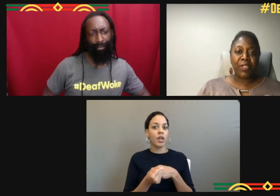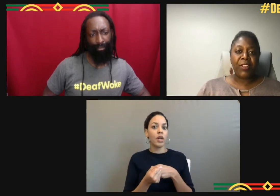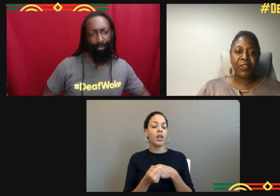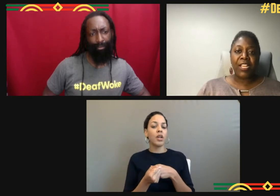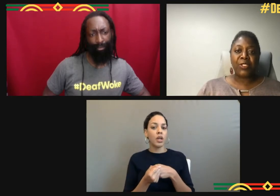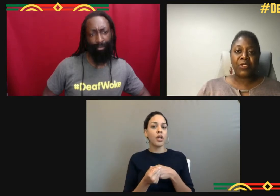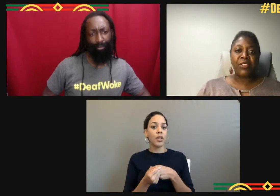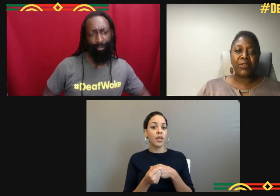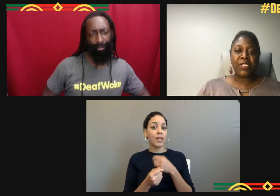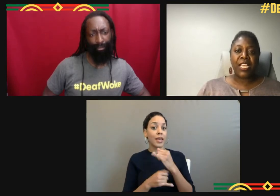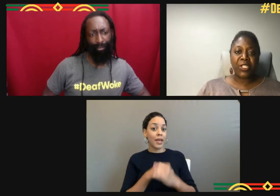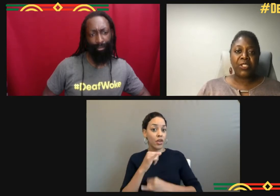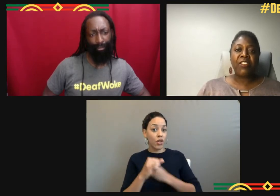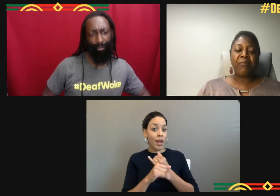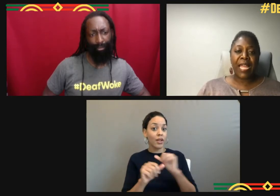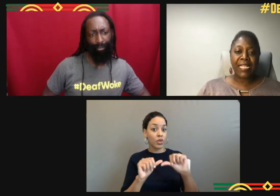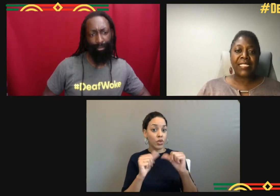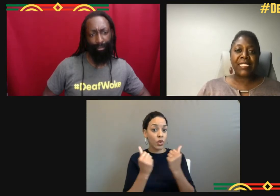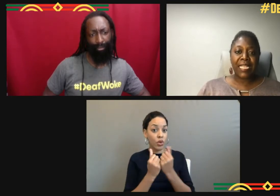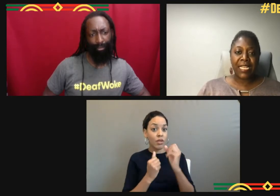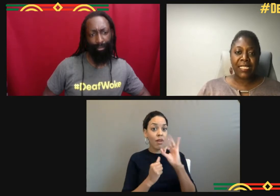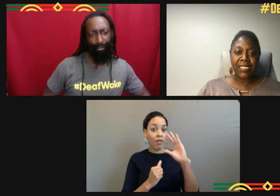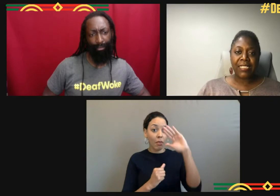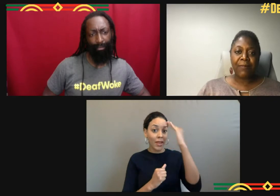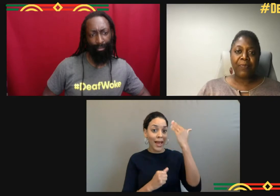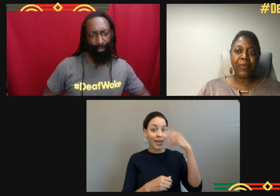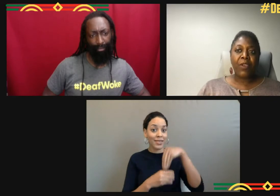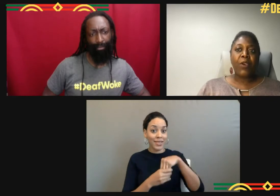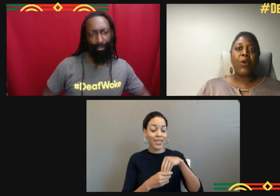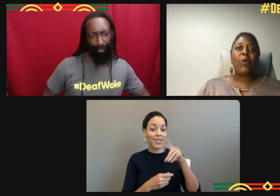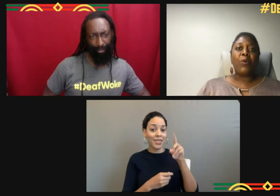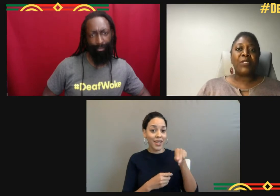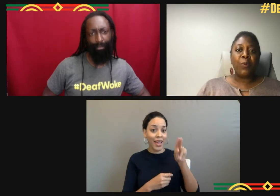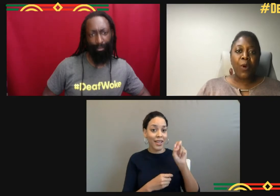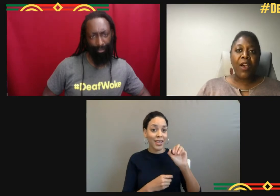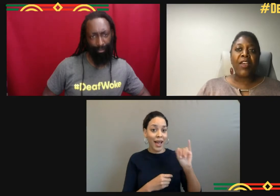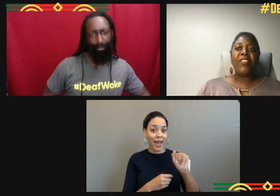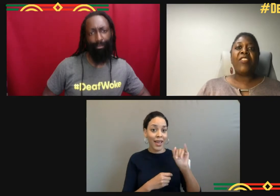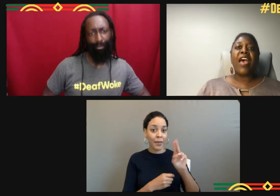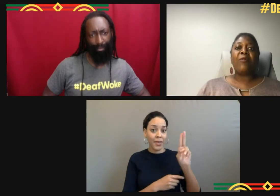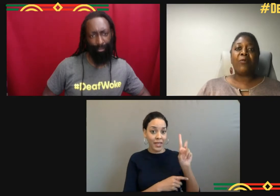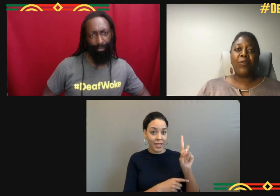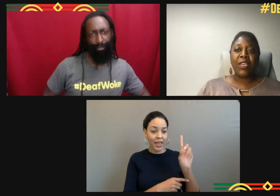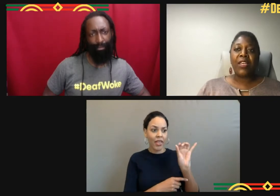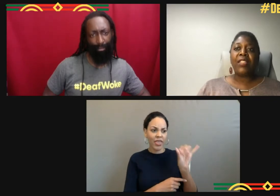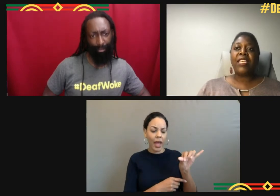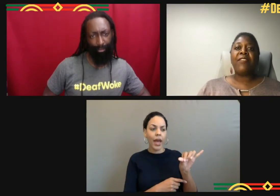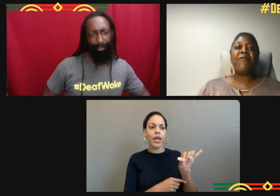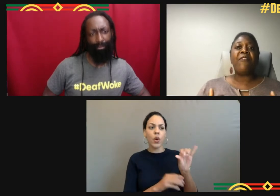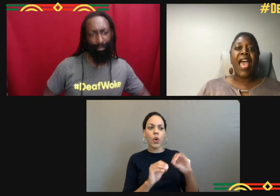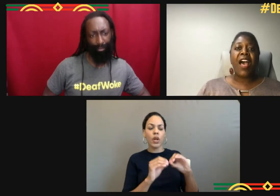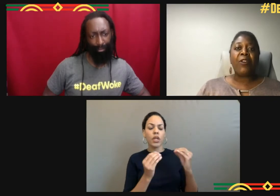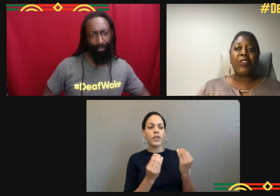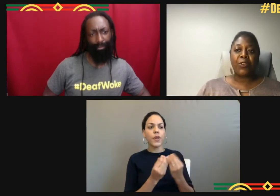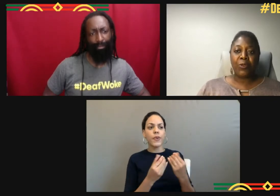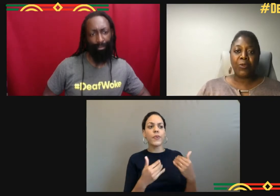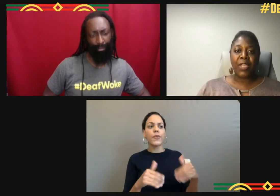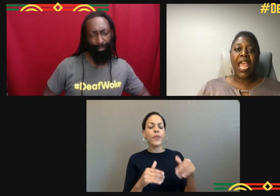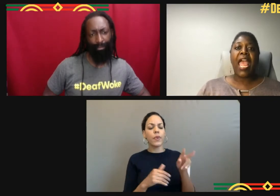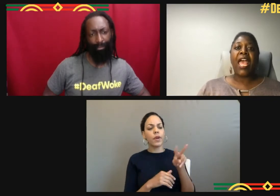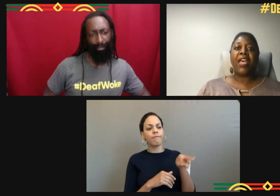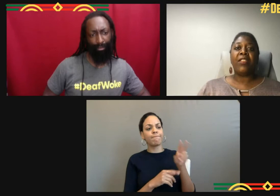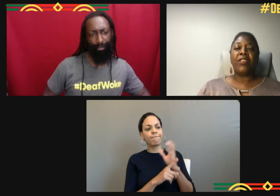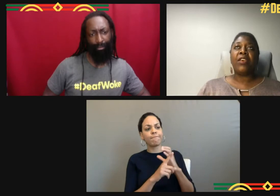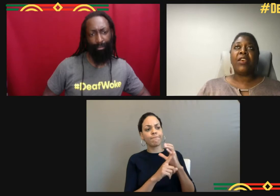particular, the International Association of Blacks in Dance, was one that really